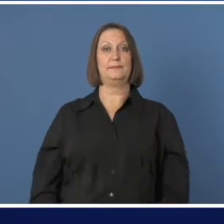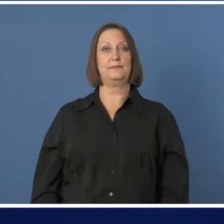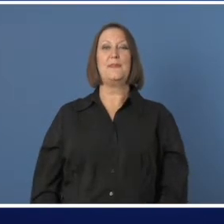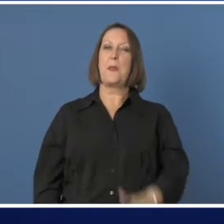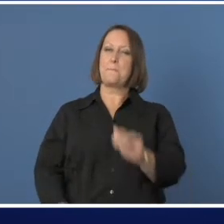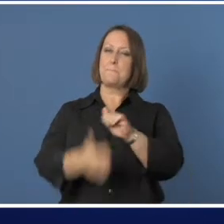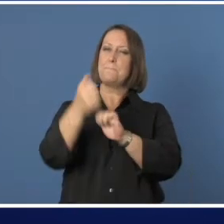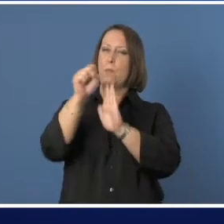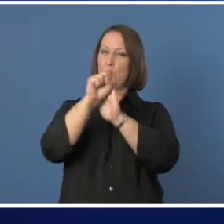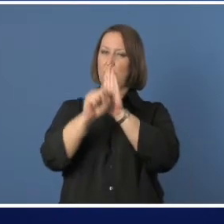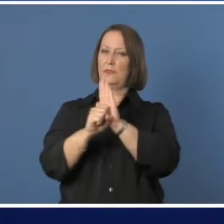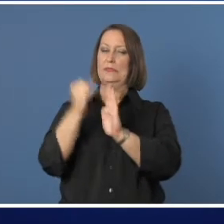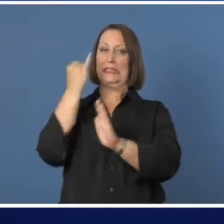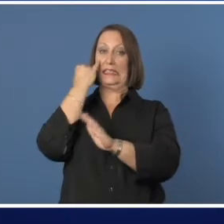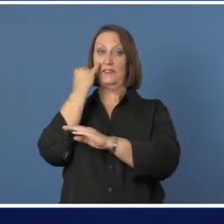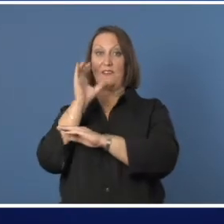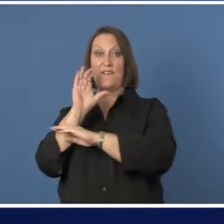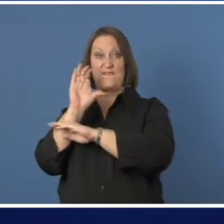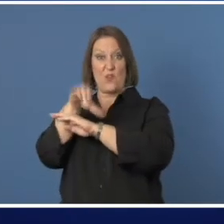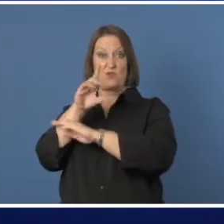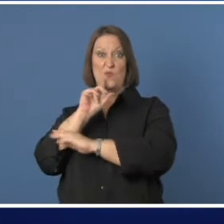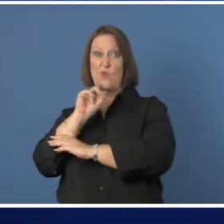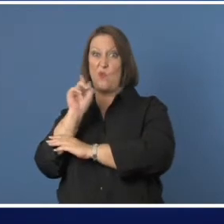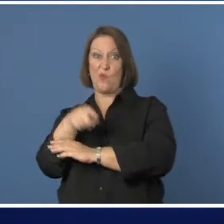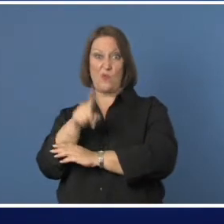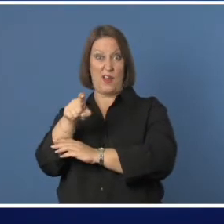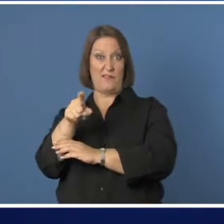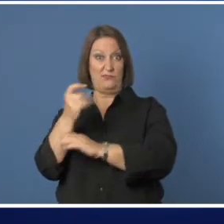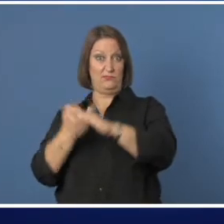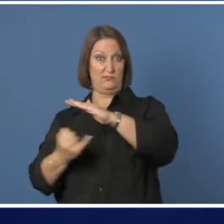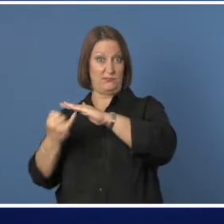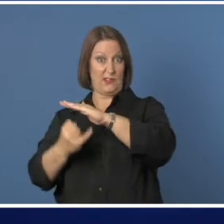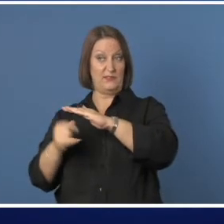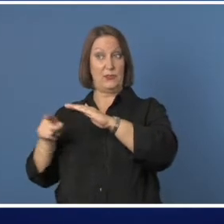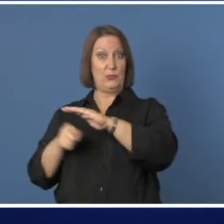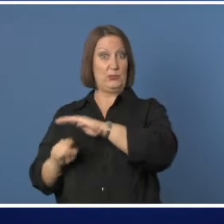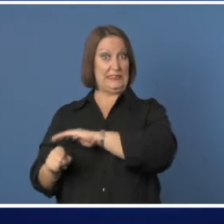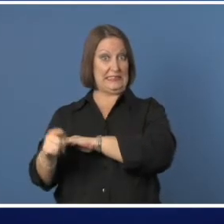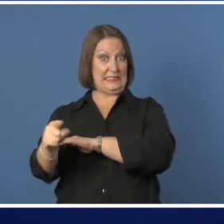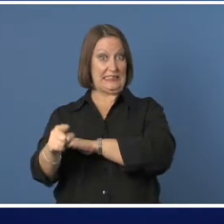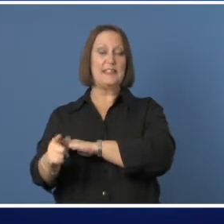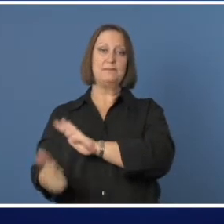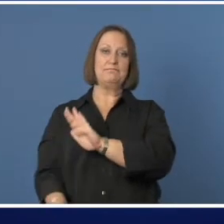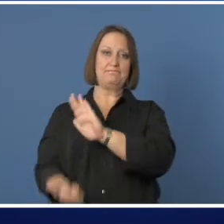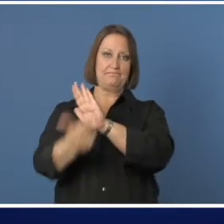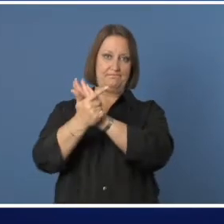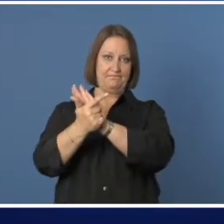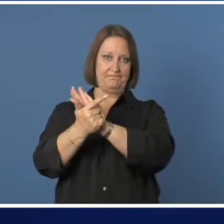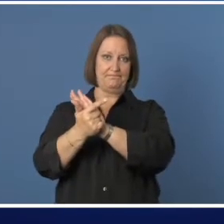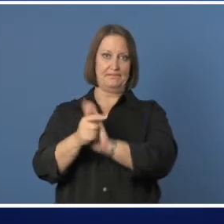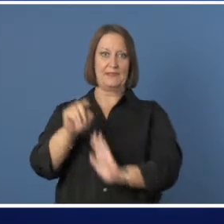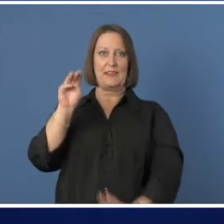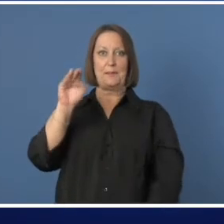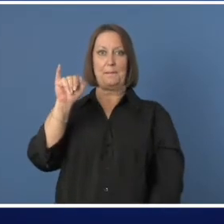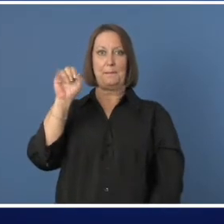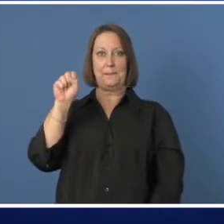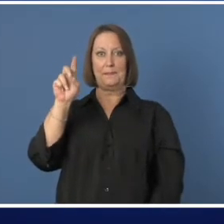In many states, violation of a quarantine order constitutes a criminal